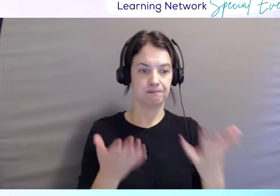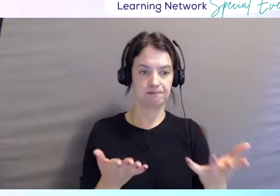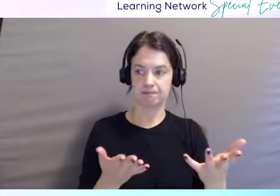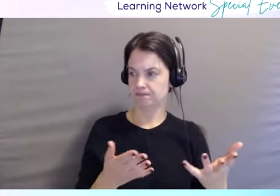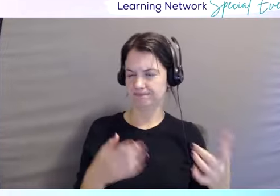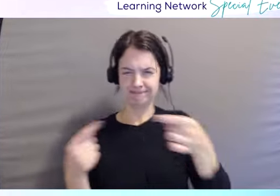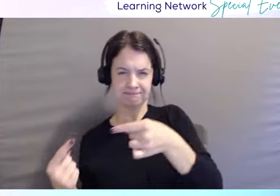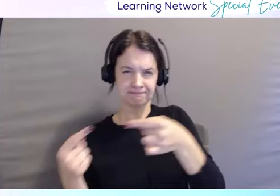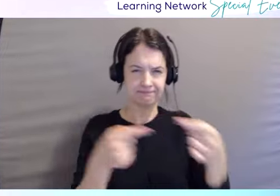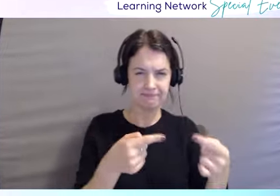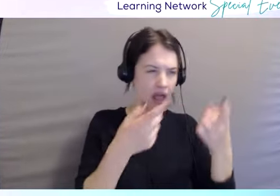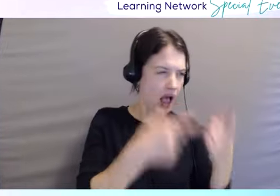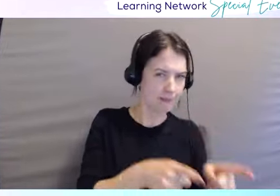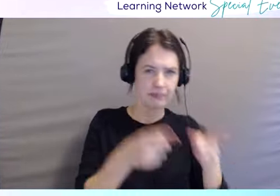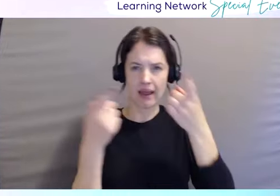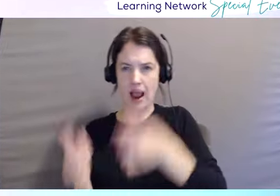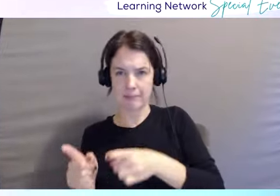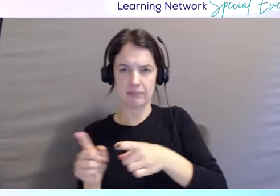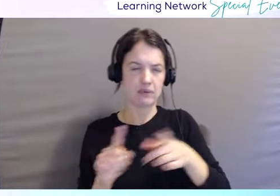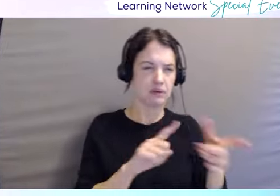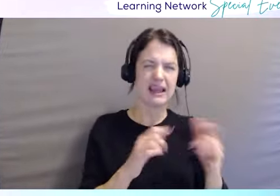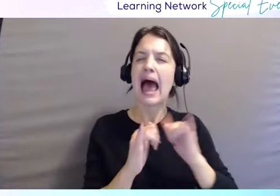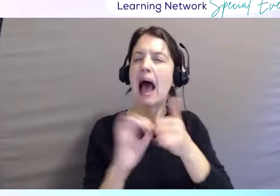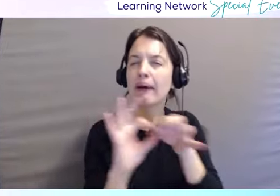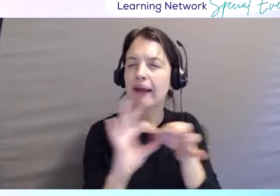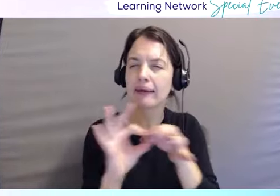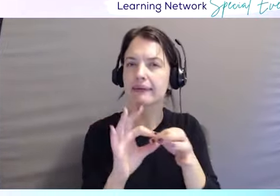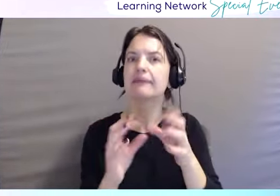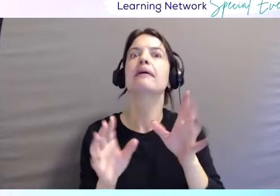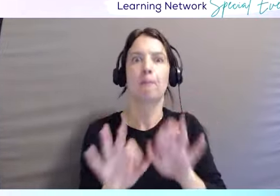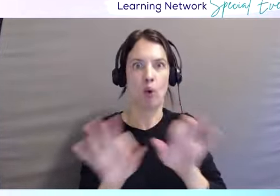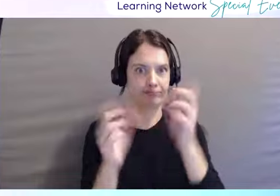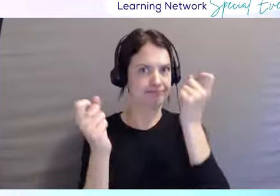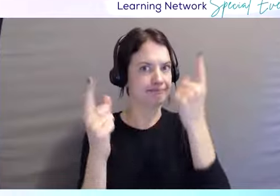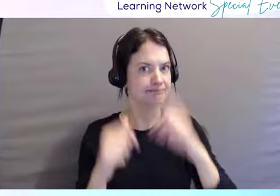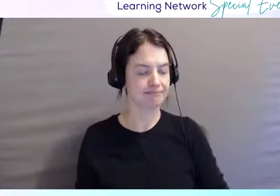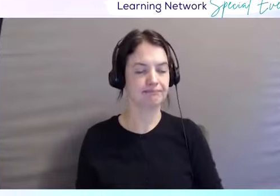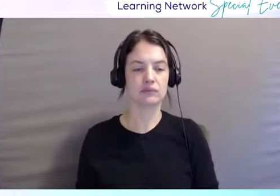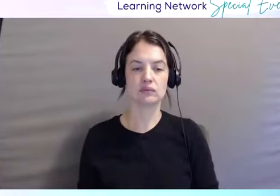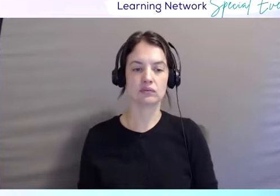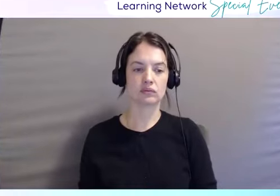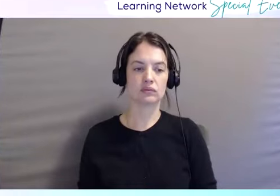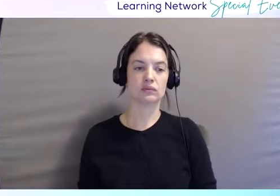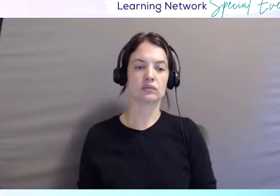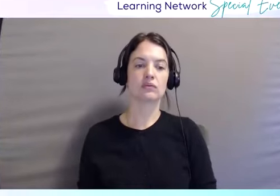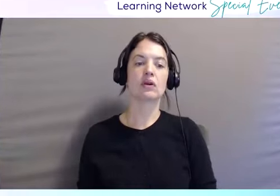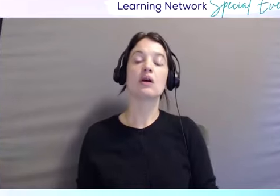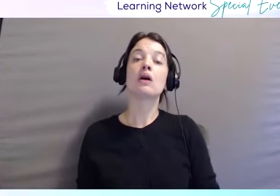I think it's really important to understand the detail here. So, perpetrators or abusers can introduce their partners